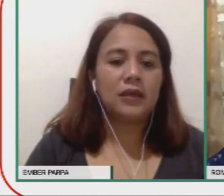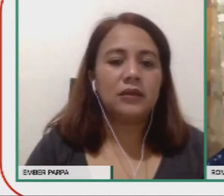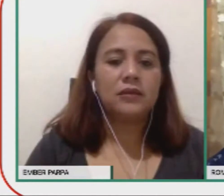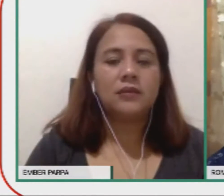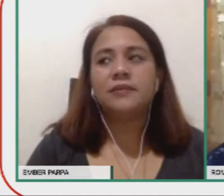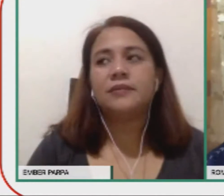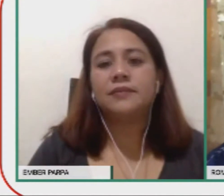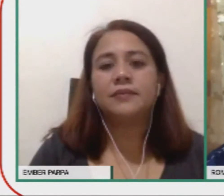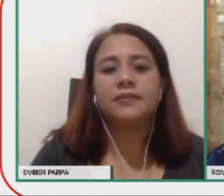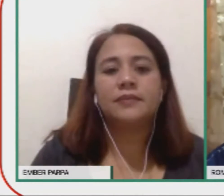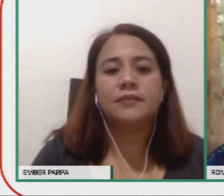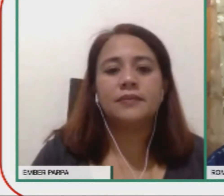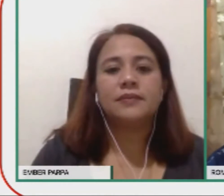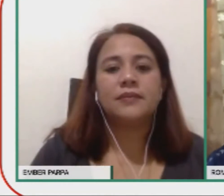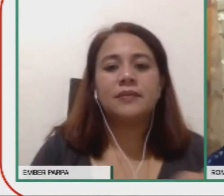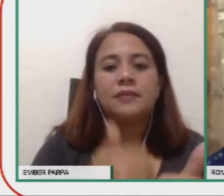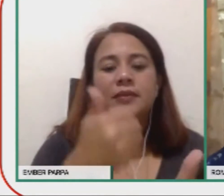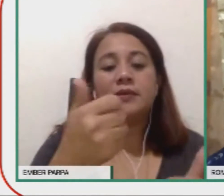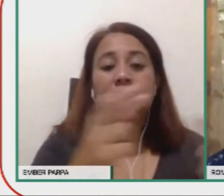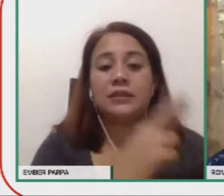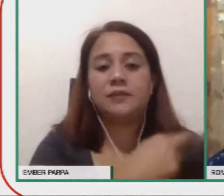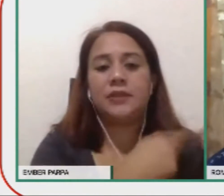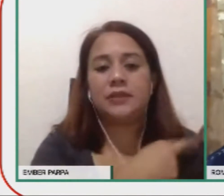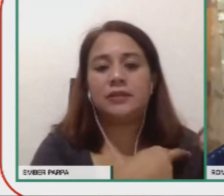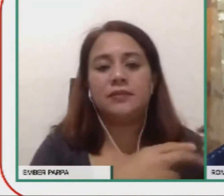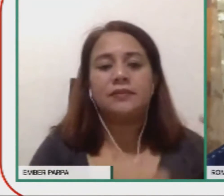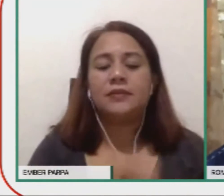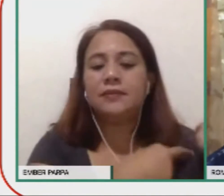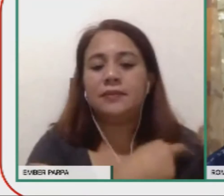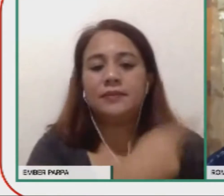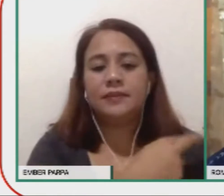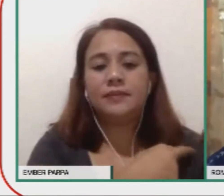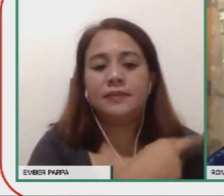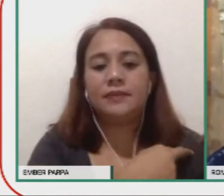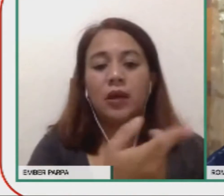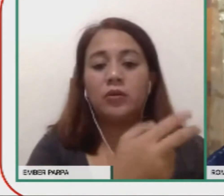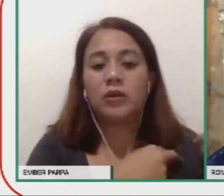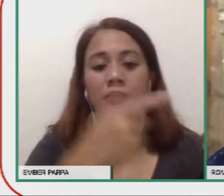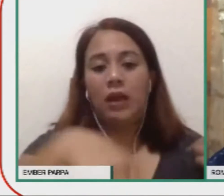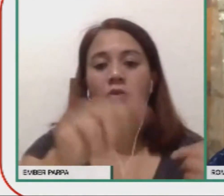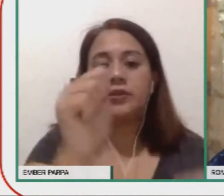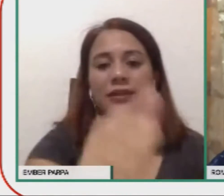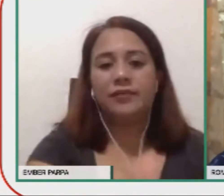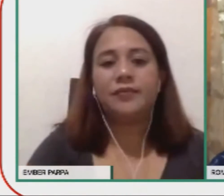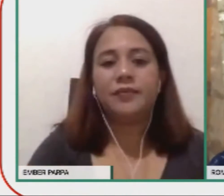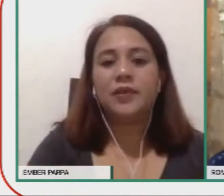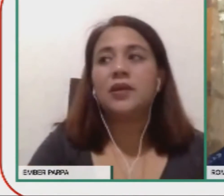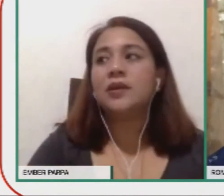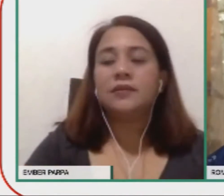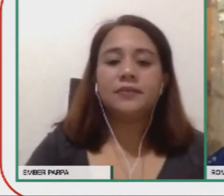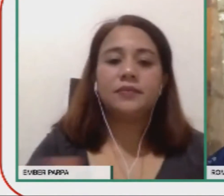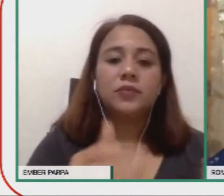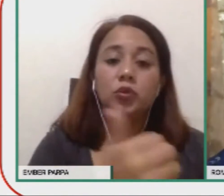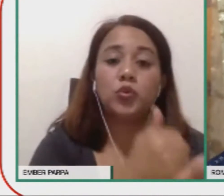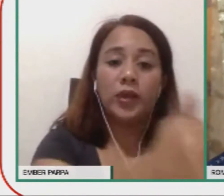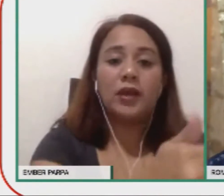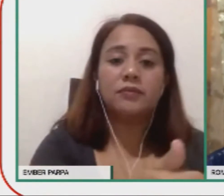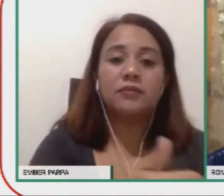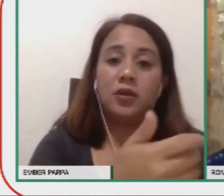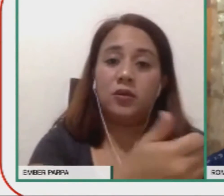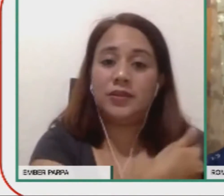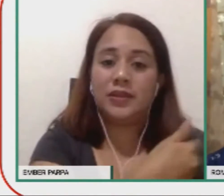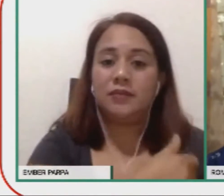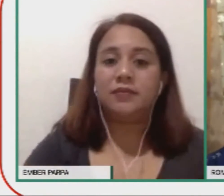I think the responsibility also lies in ourselves, okay, to help ourselves.